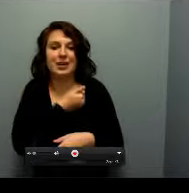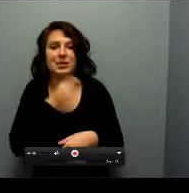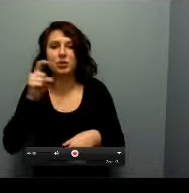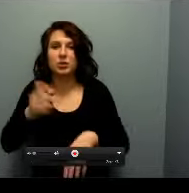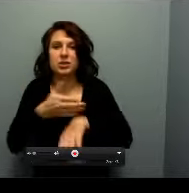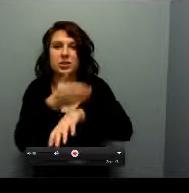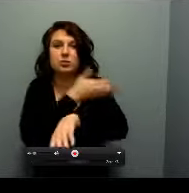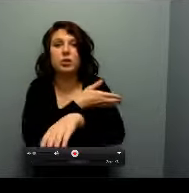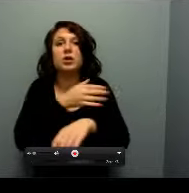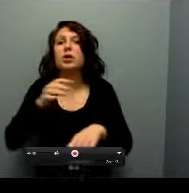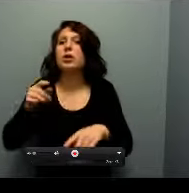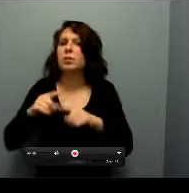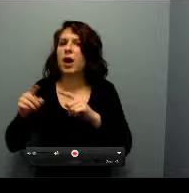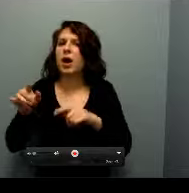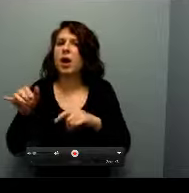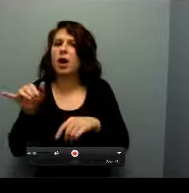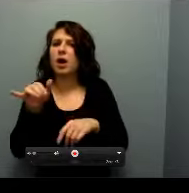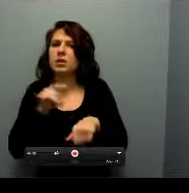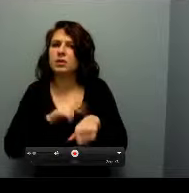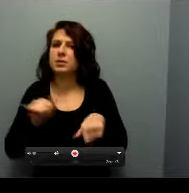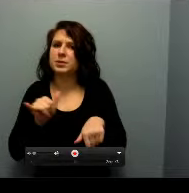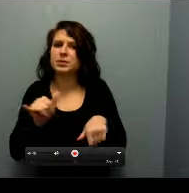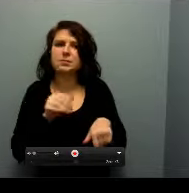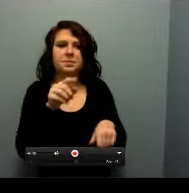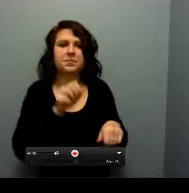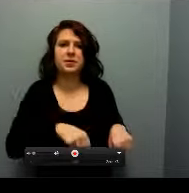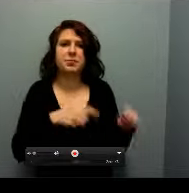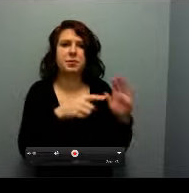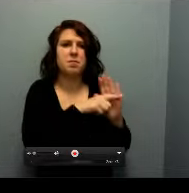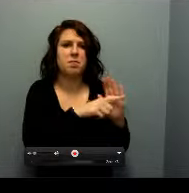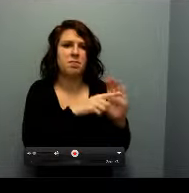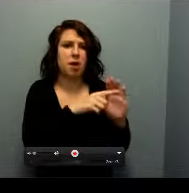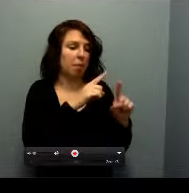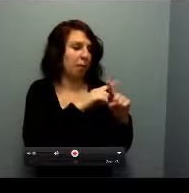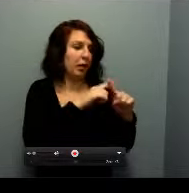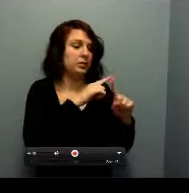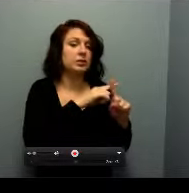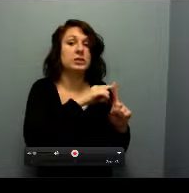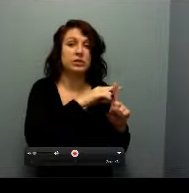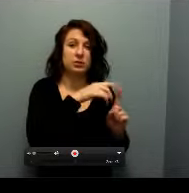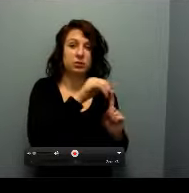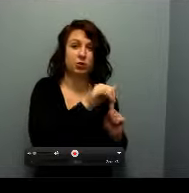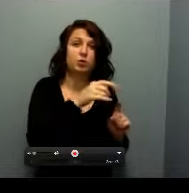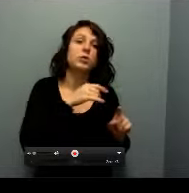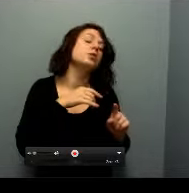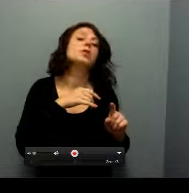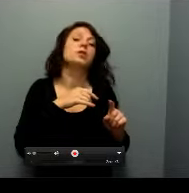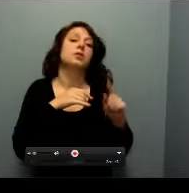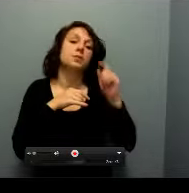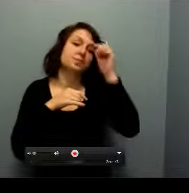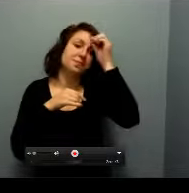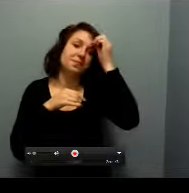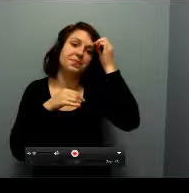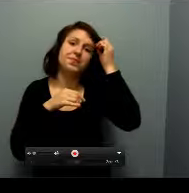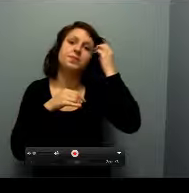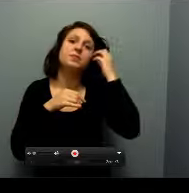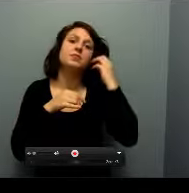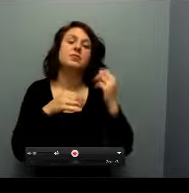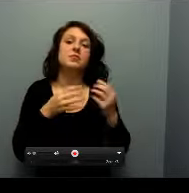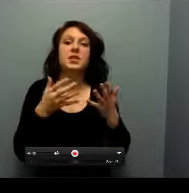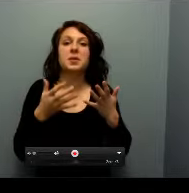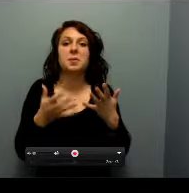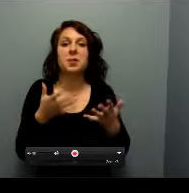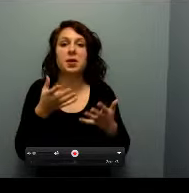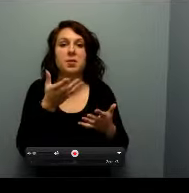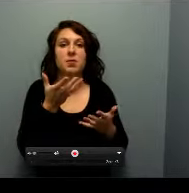These can be positive as well. I mean, you can work with an employee about improving something they already do